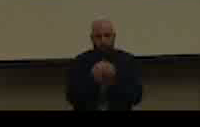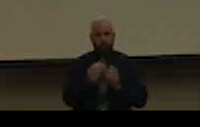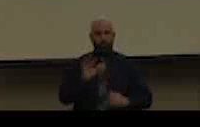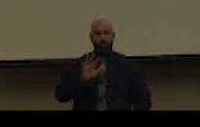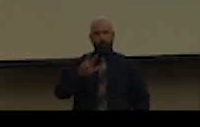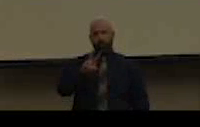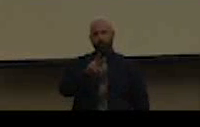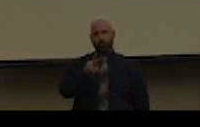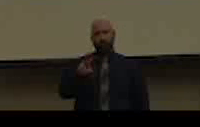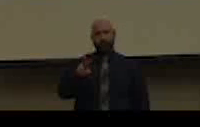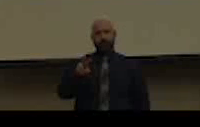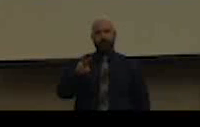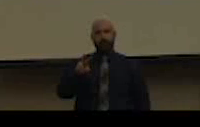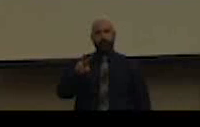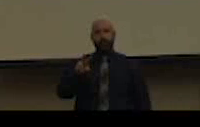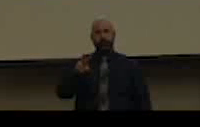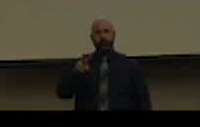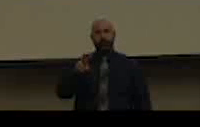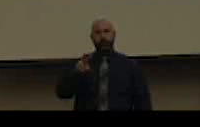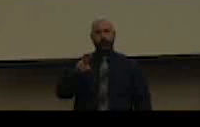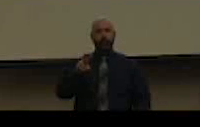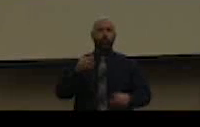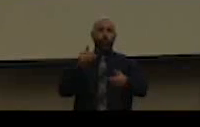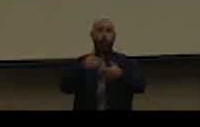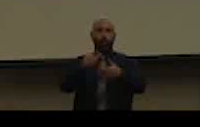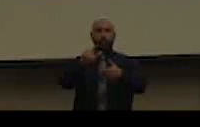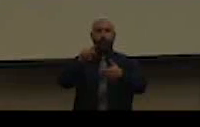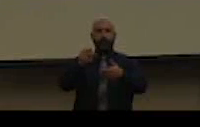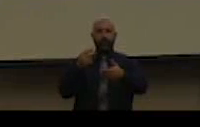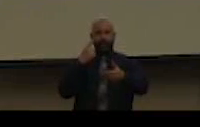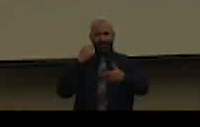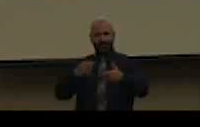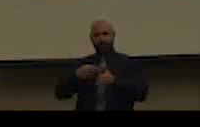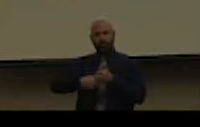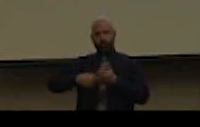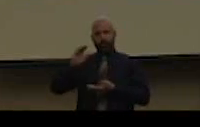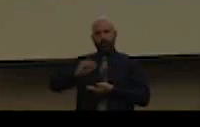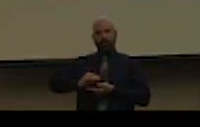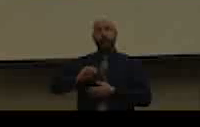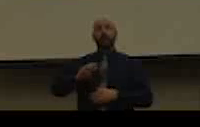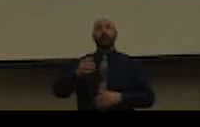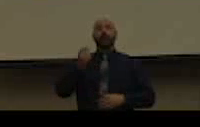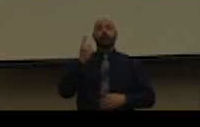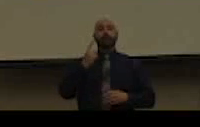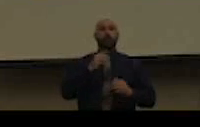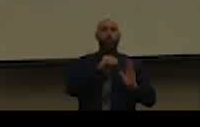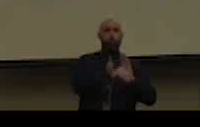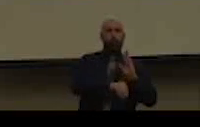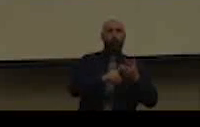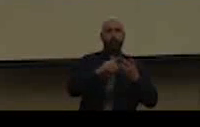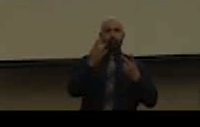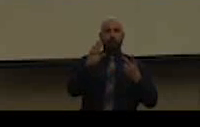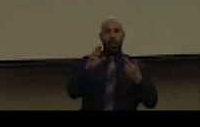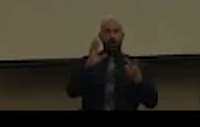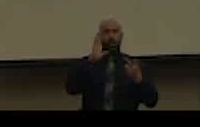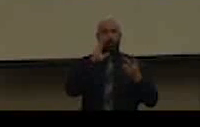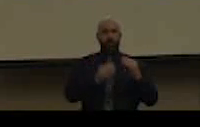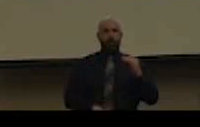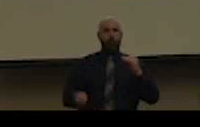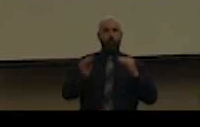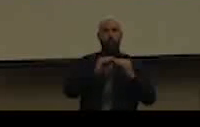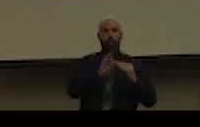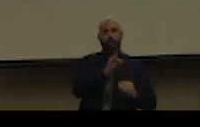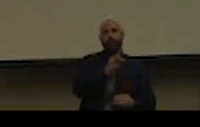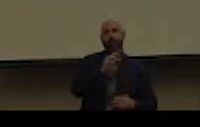25th because they're charging less. In the city of Baton Rouge or New Orleans, it would have been much more like 9th or 10th percentile because the markets